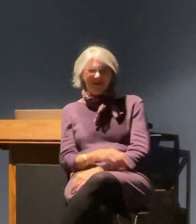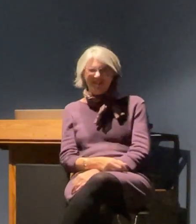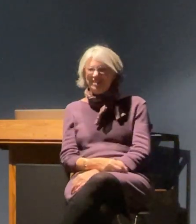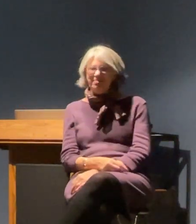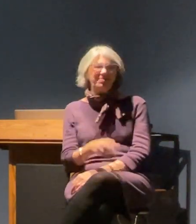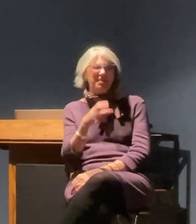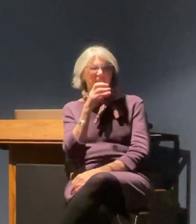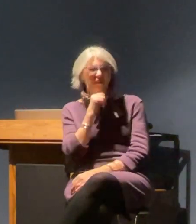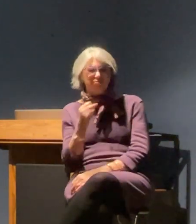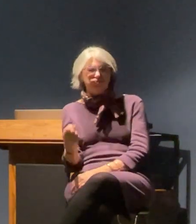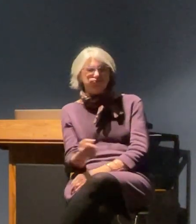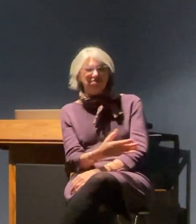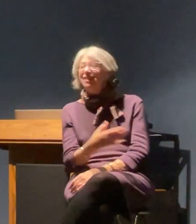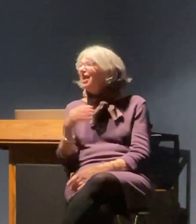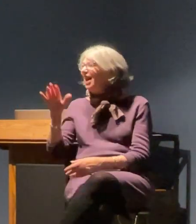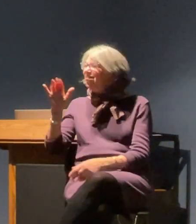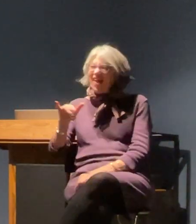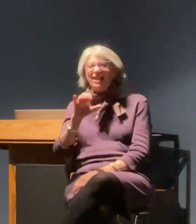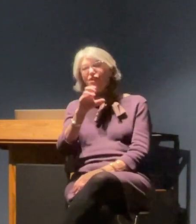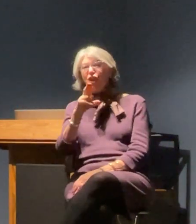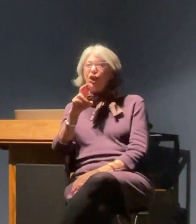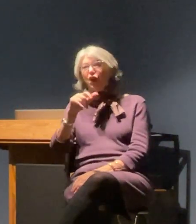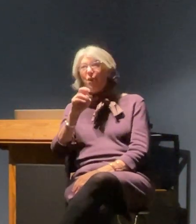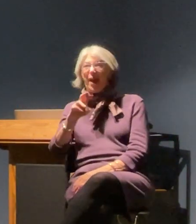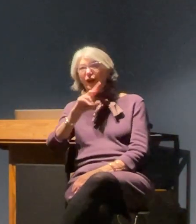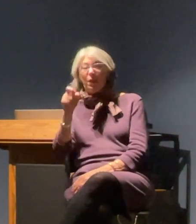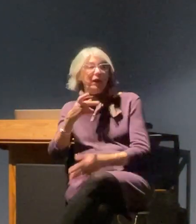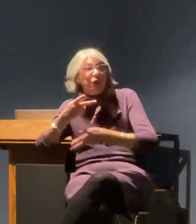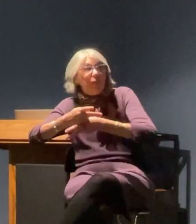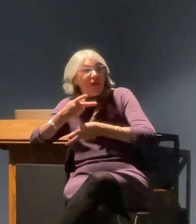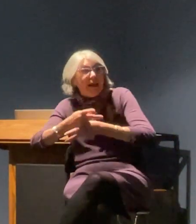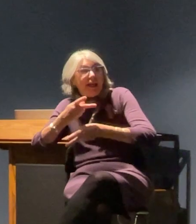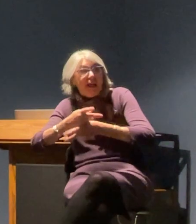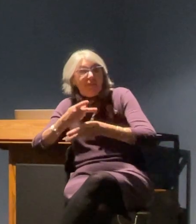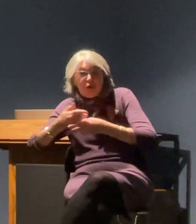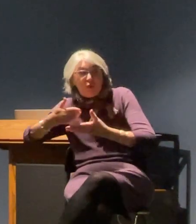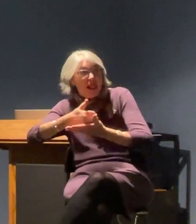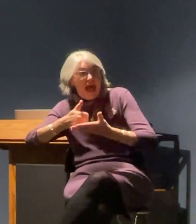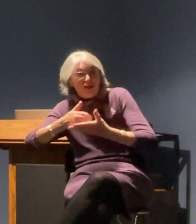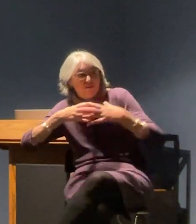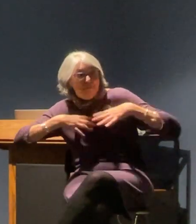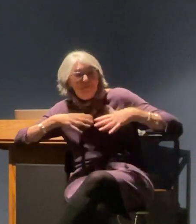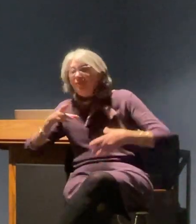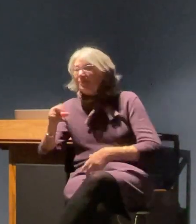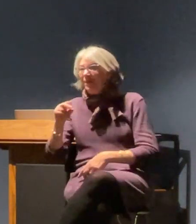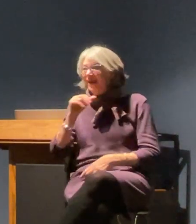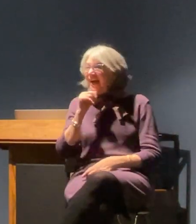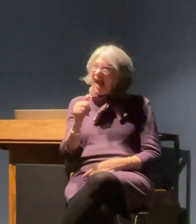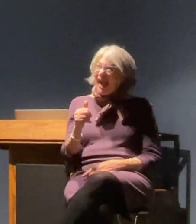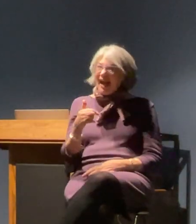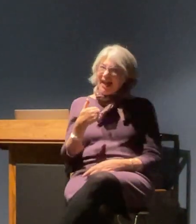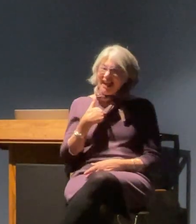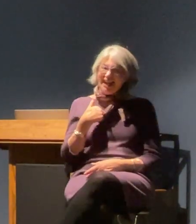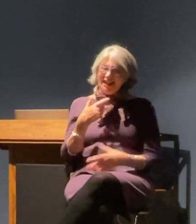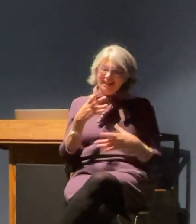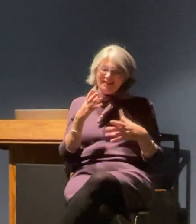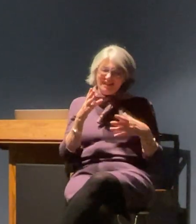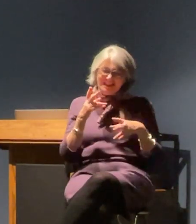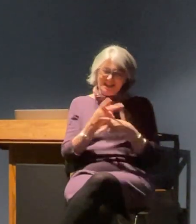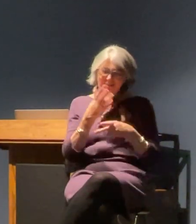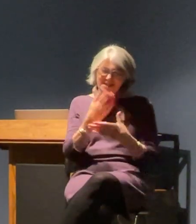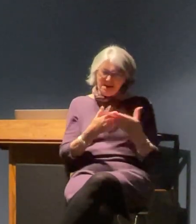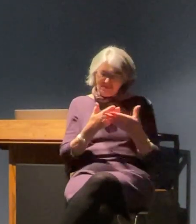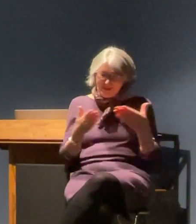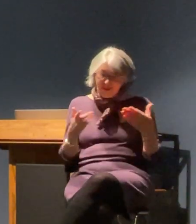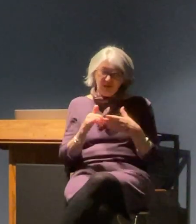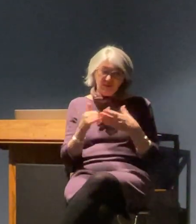Those are old. Such a curator question, she wants to maintain the collection. I right, wish, okay. you know, I didn't have that agency to keep some things. Yeah,